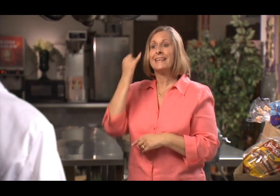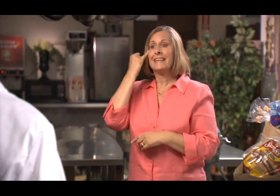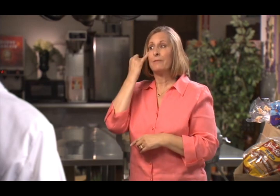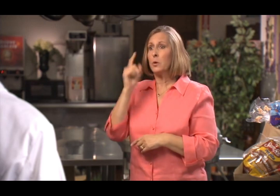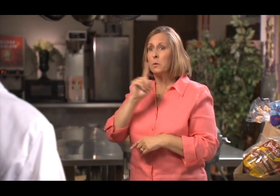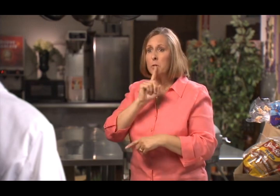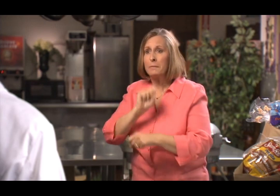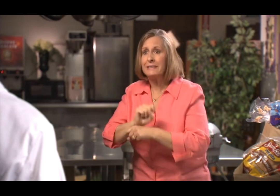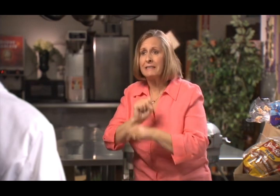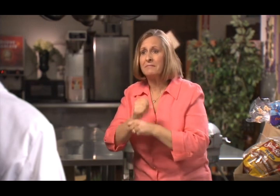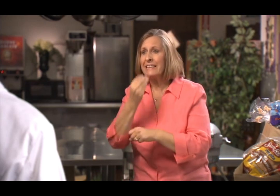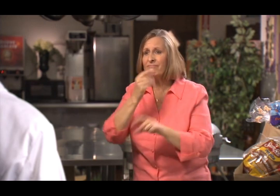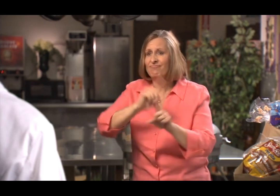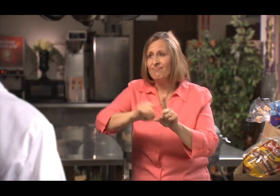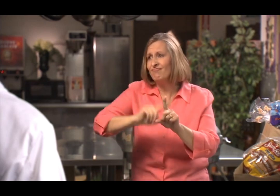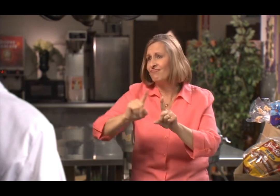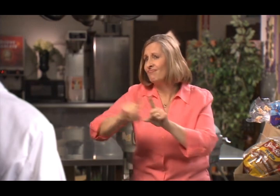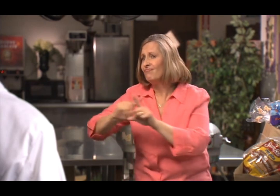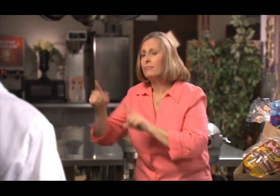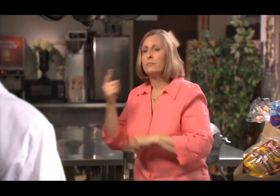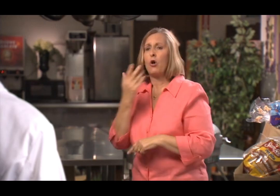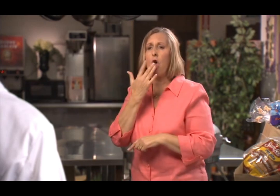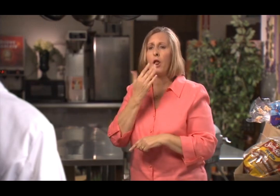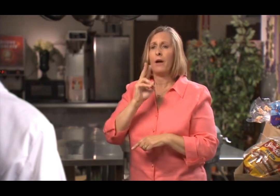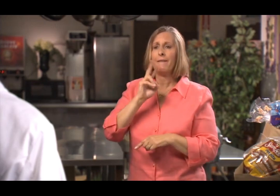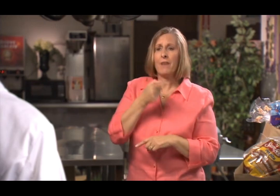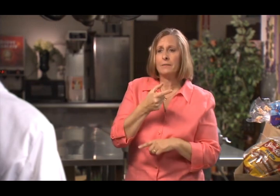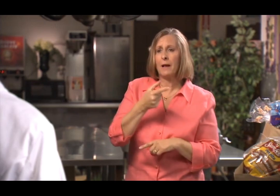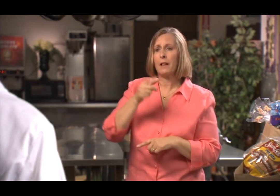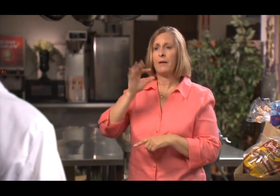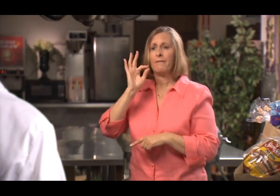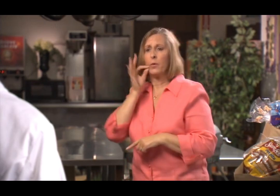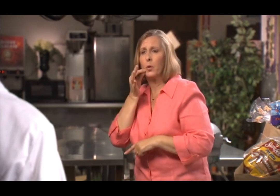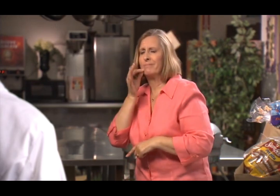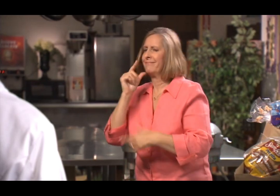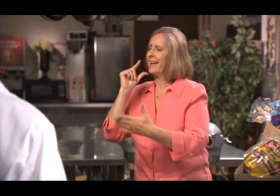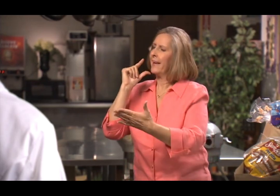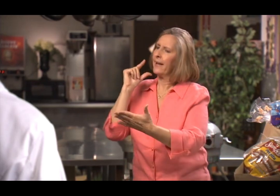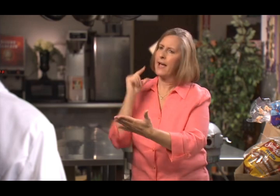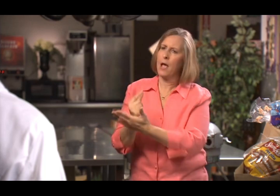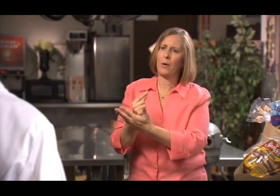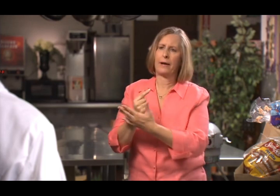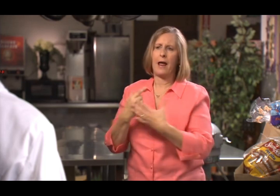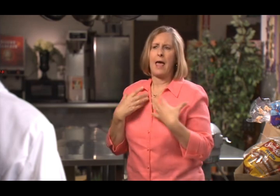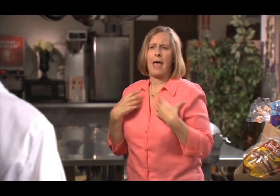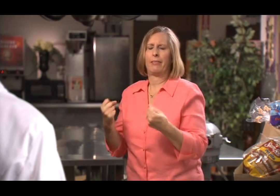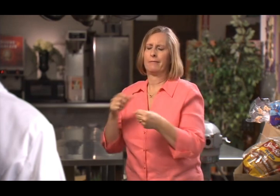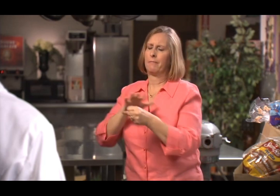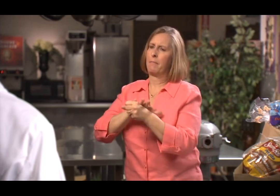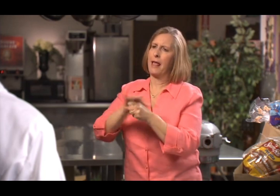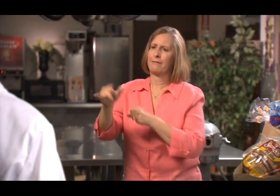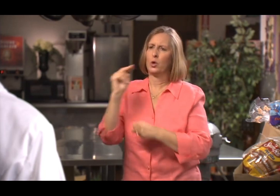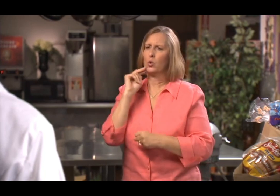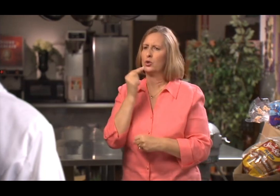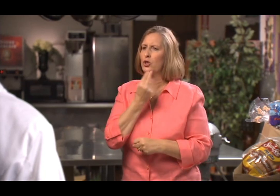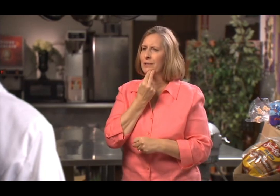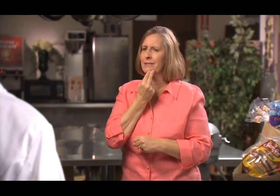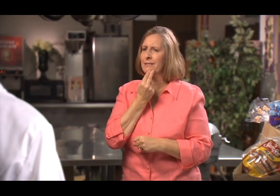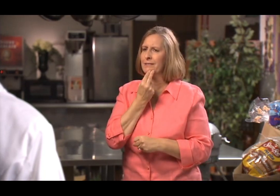vegetables. If you commit to eating a variety of vegetables and fruits in different colors, you will get the healthy nutrients you